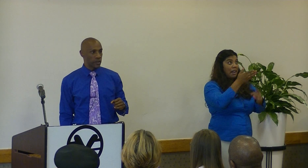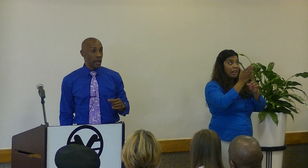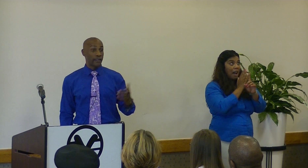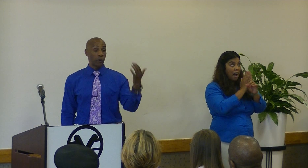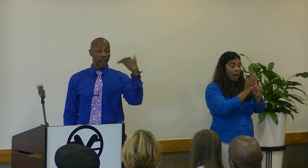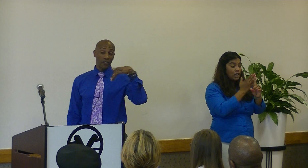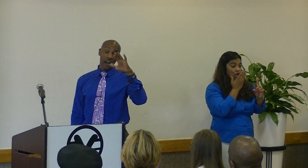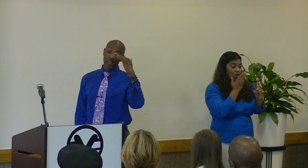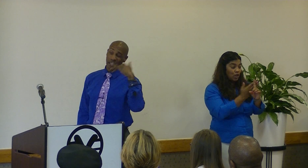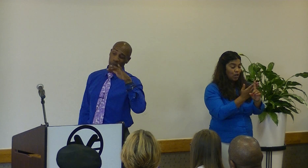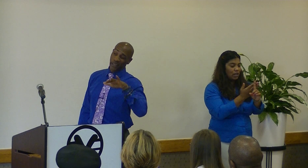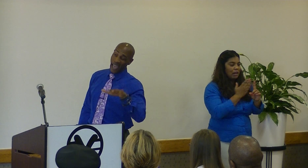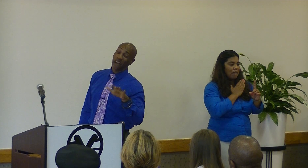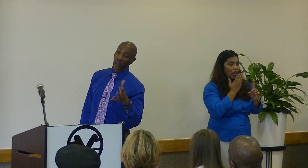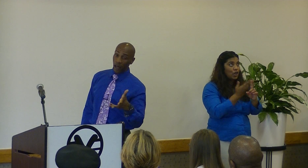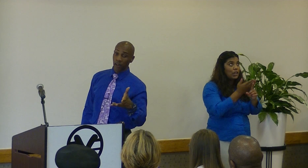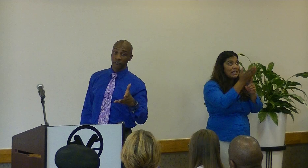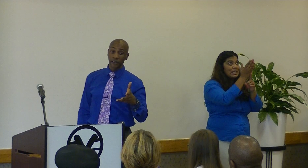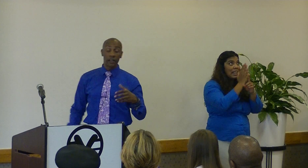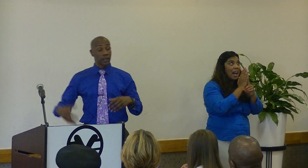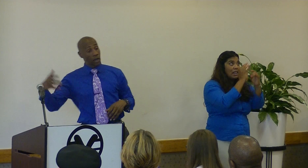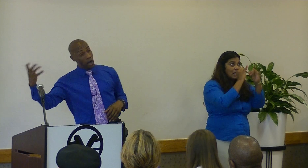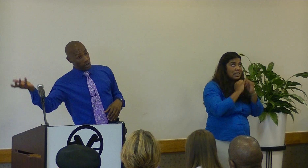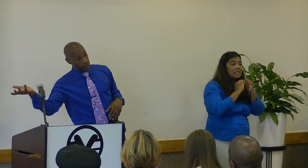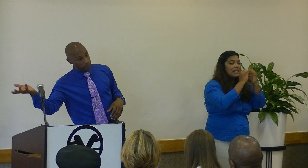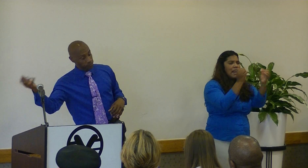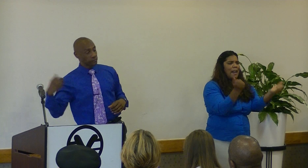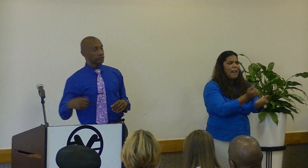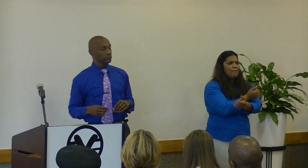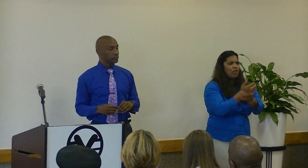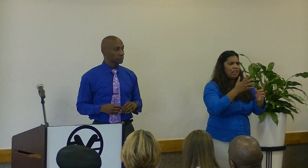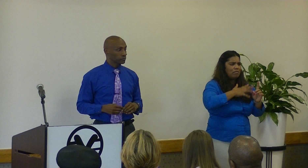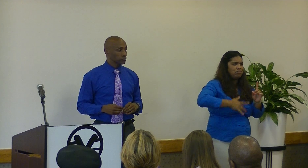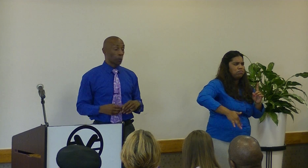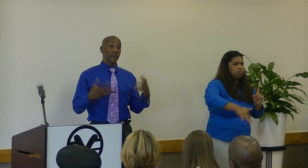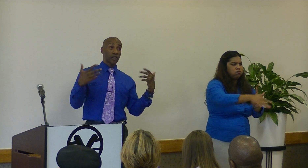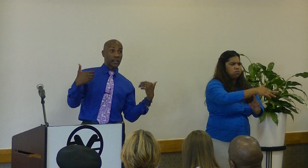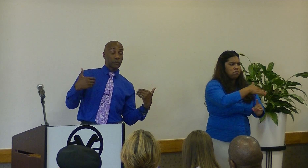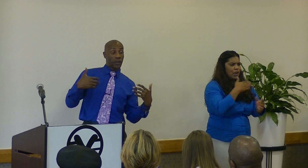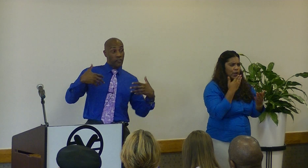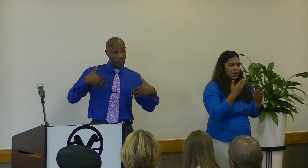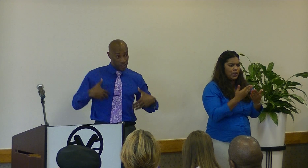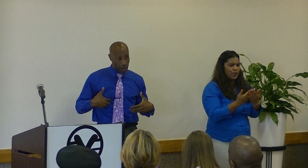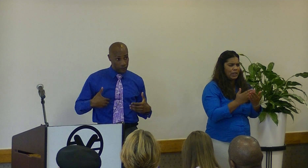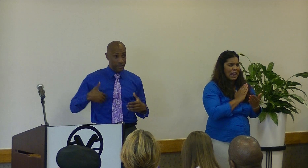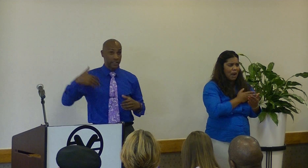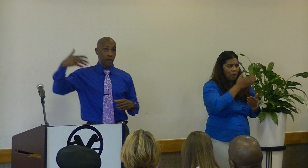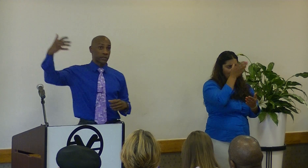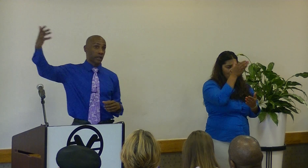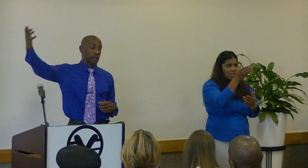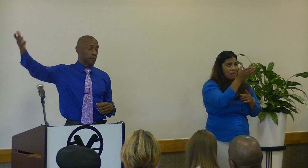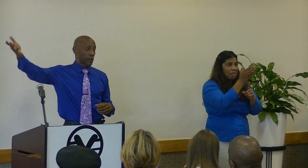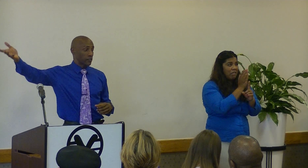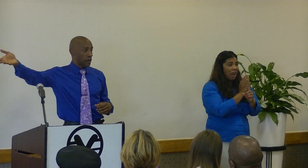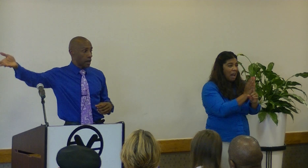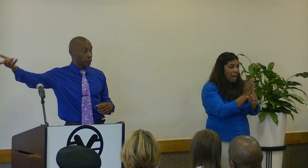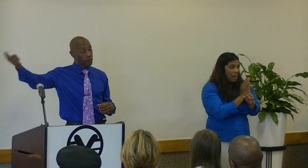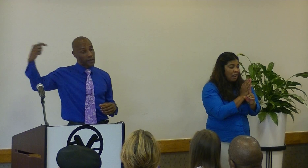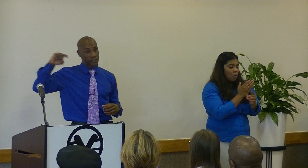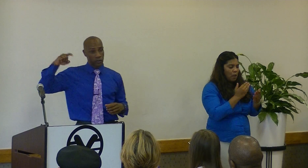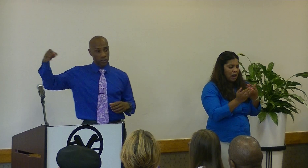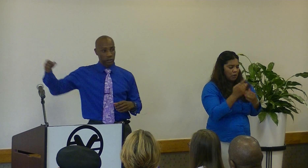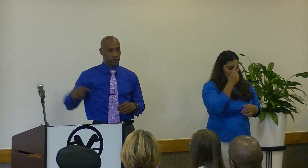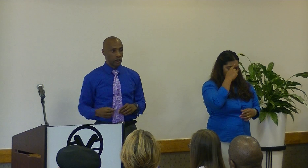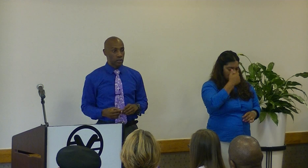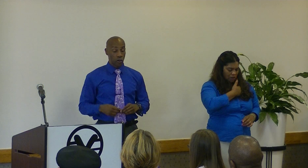same. And that whatever concept we have of God, or whatever concept we have of ourselves, is the same as the concept we have of God,